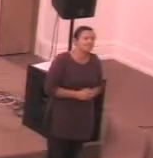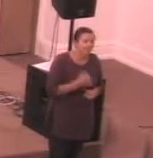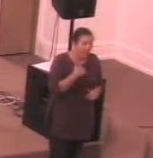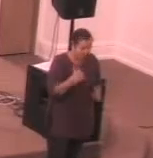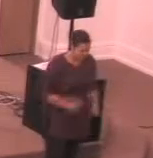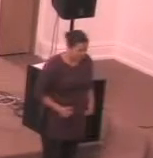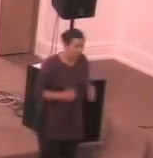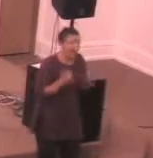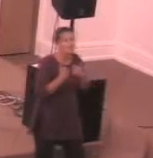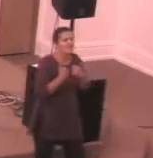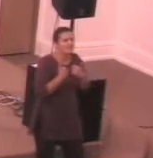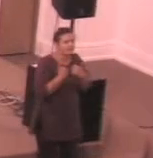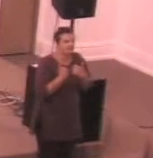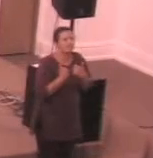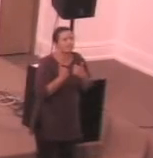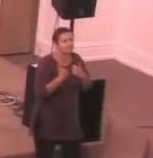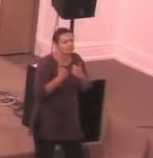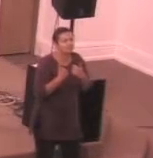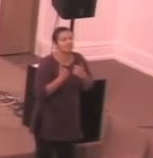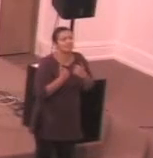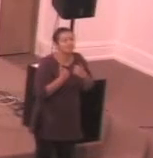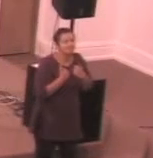alive. I'm